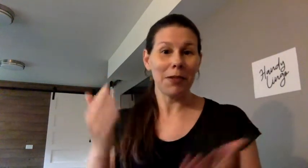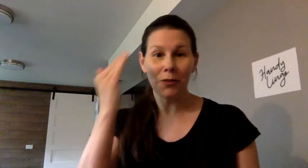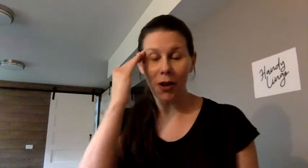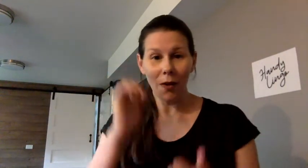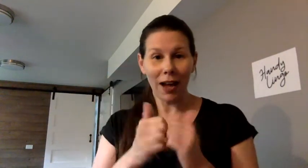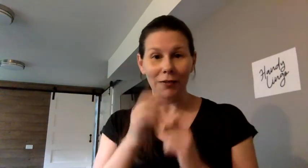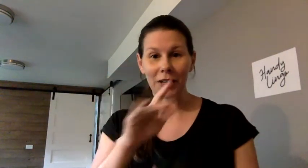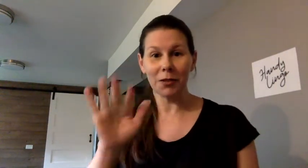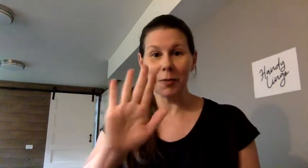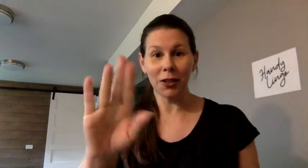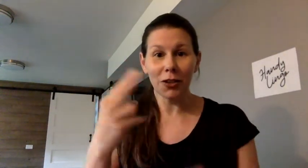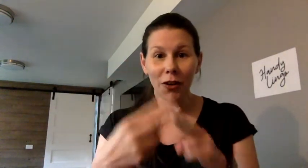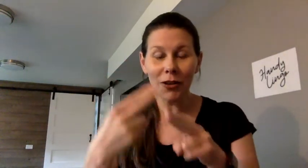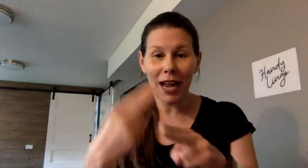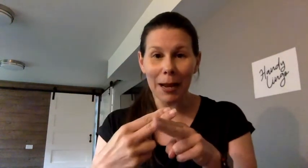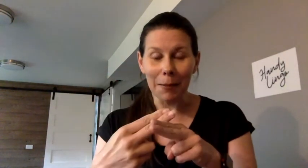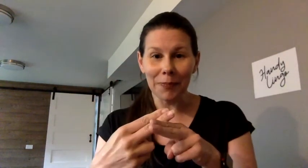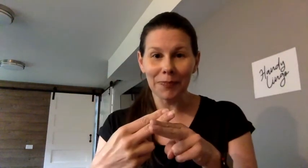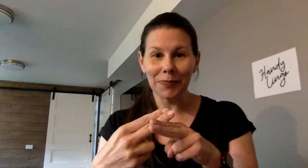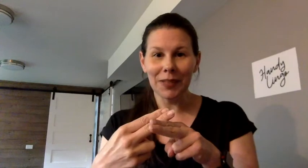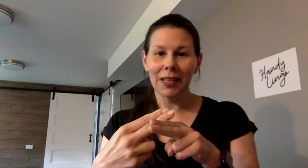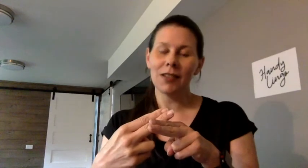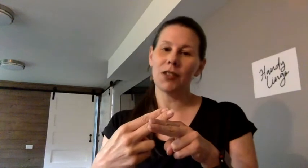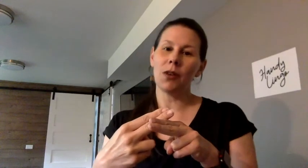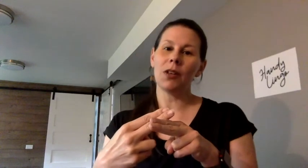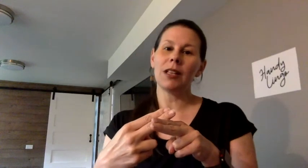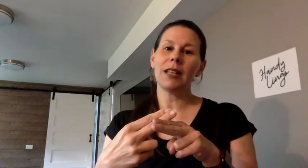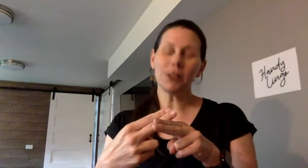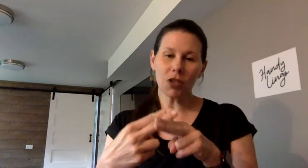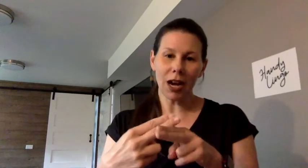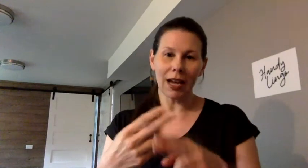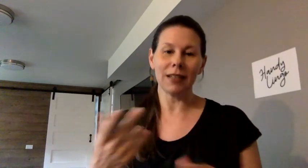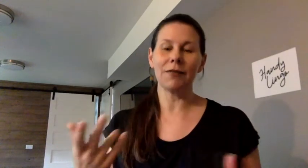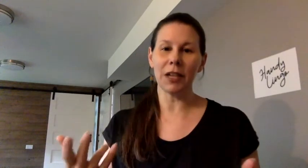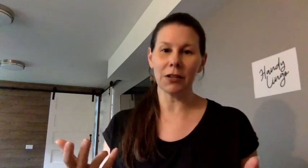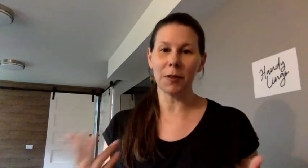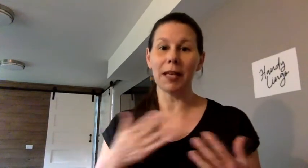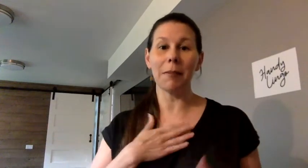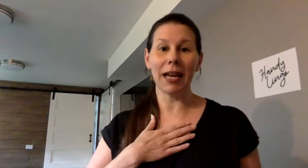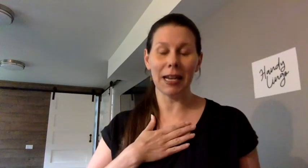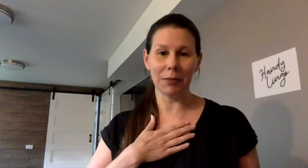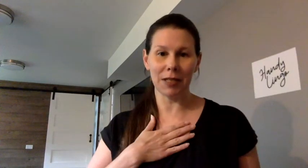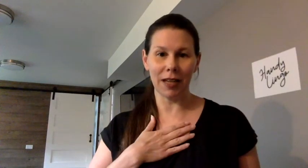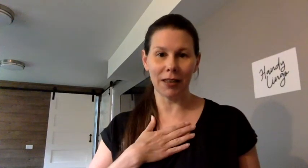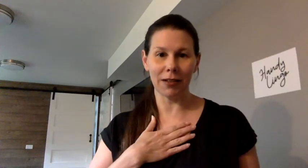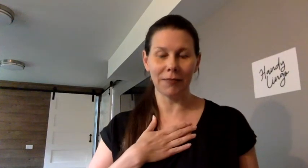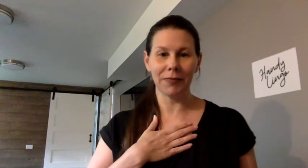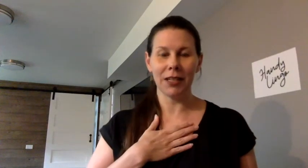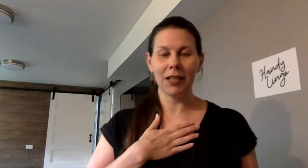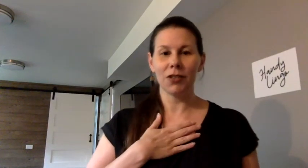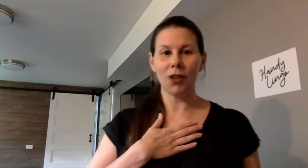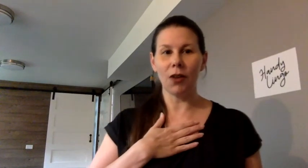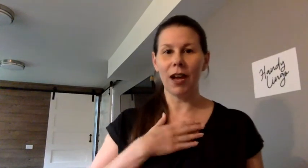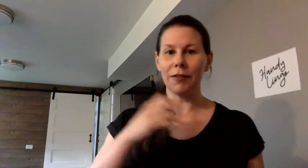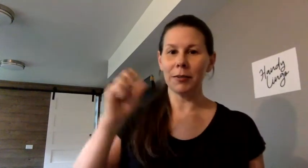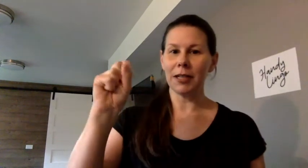know how to fingerspell your own name. So let's try fingerspelling my name together. So everybody